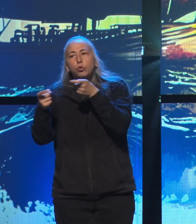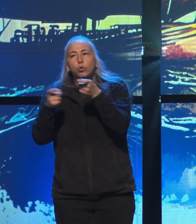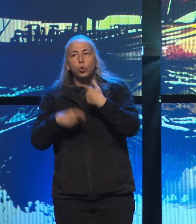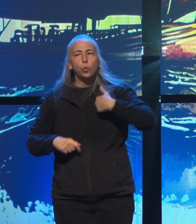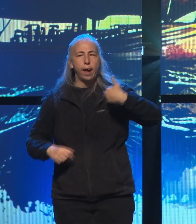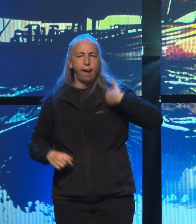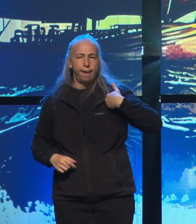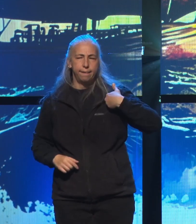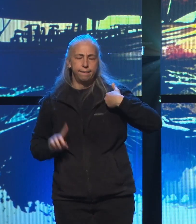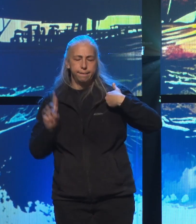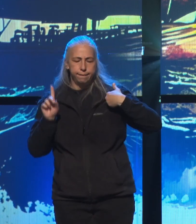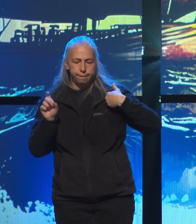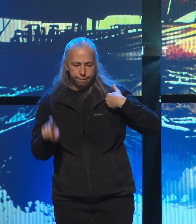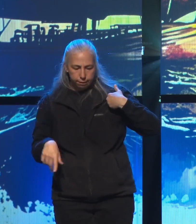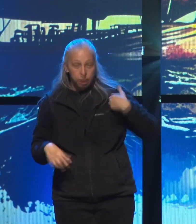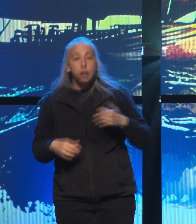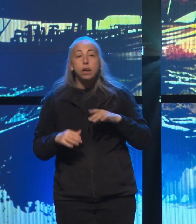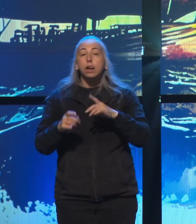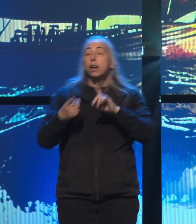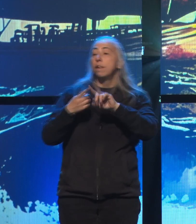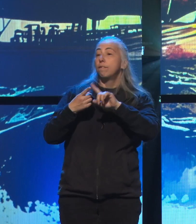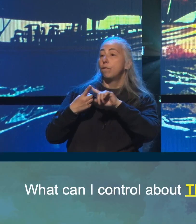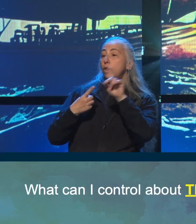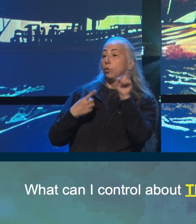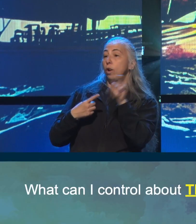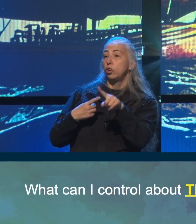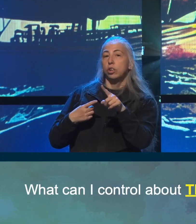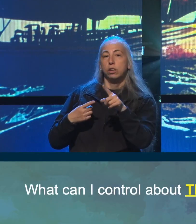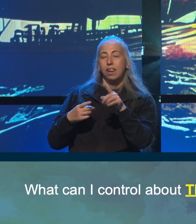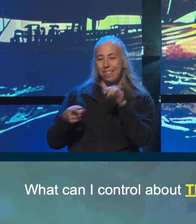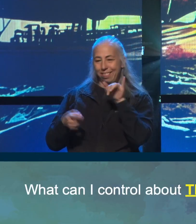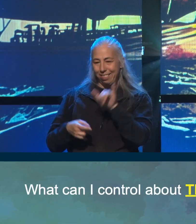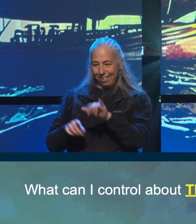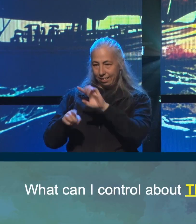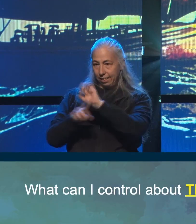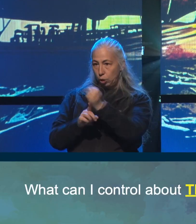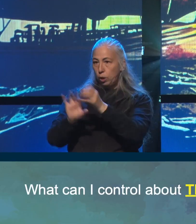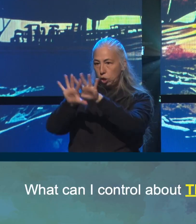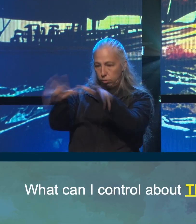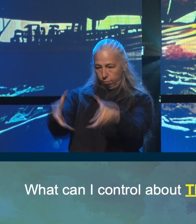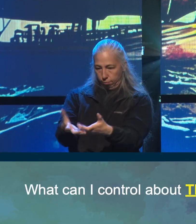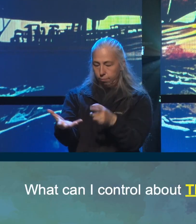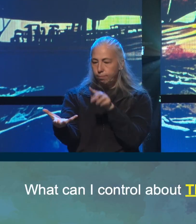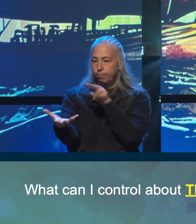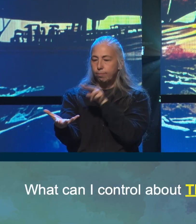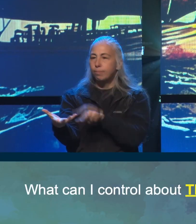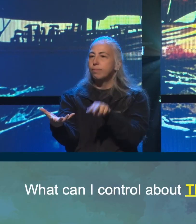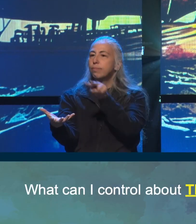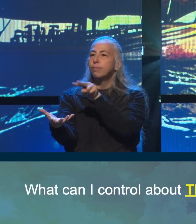question. What can I control about this situation?